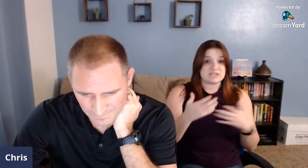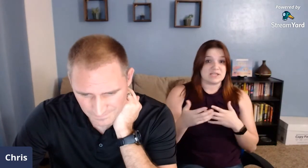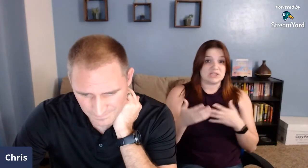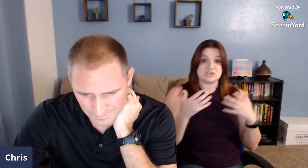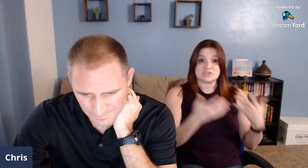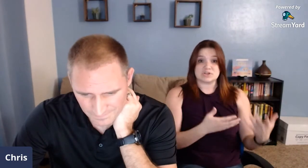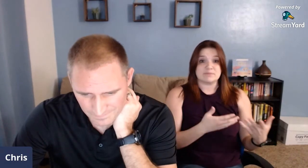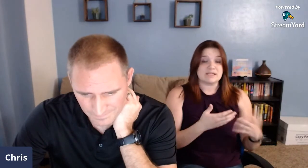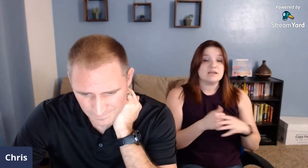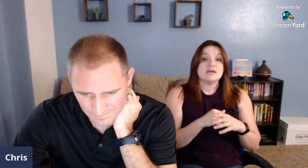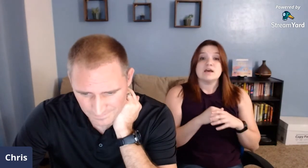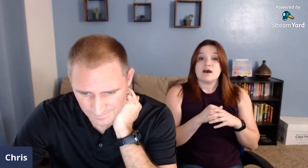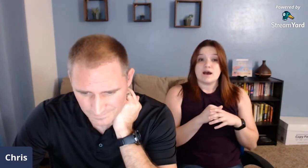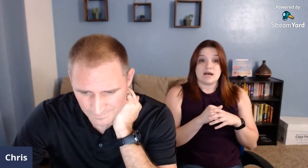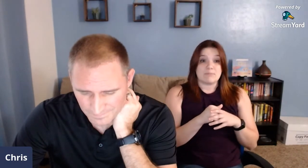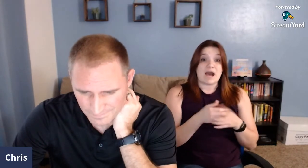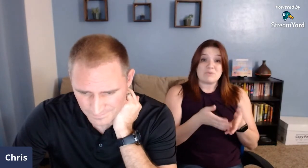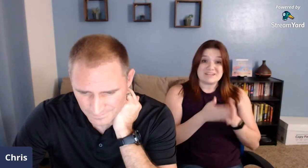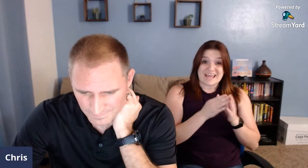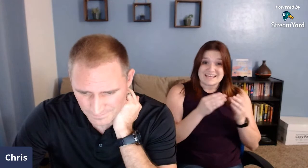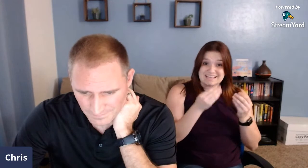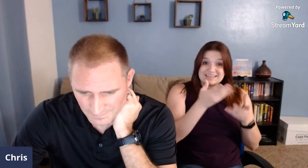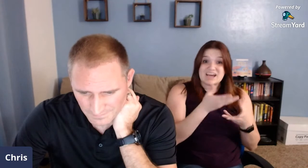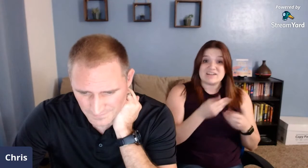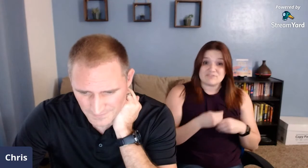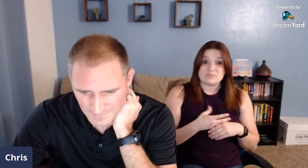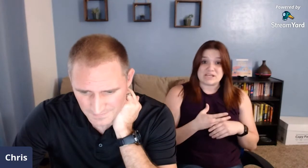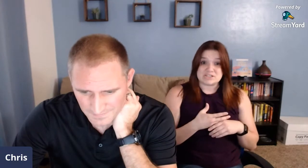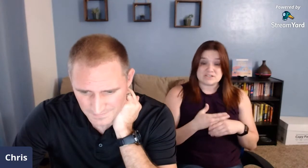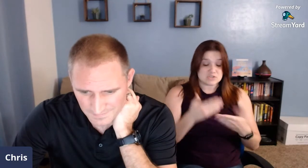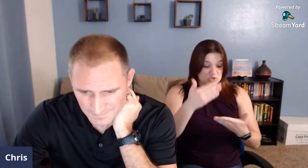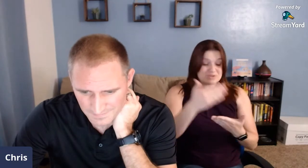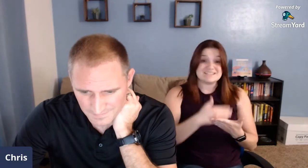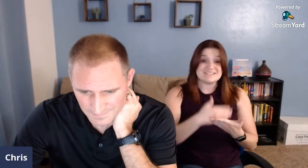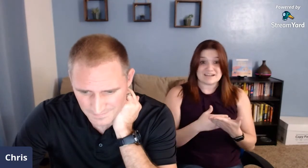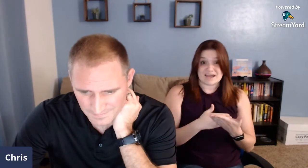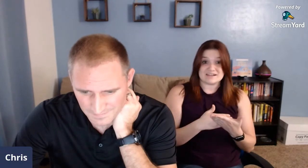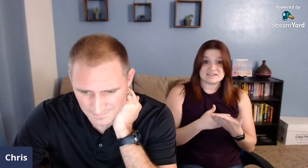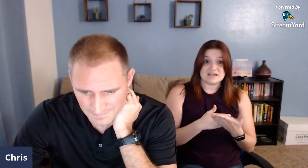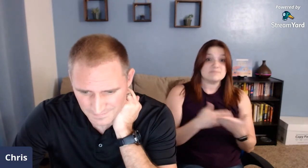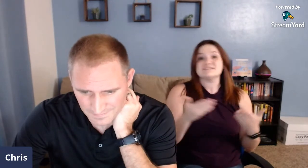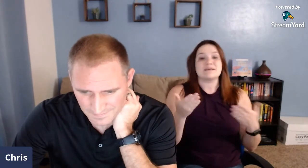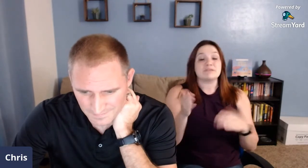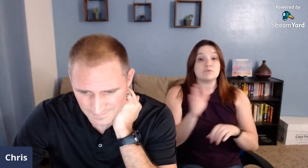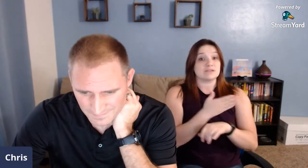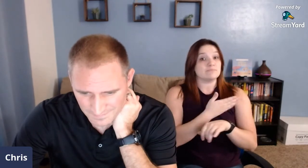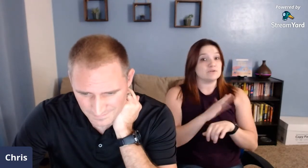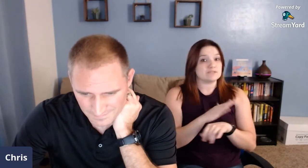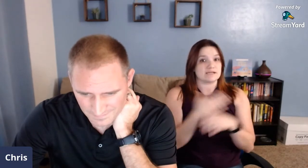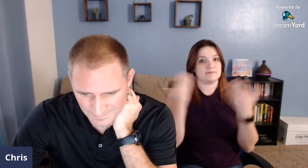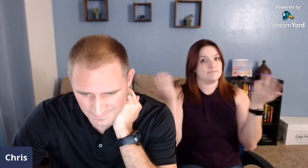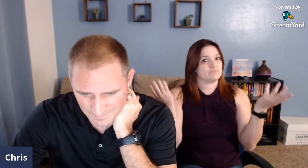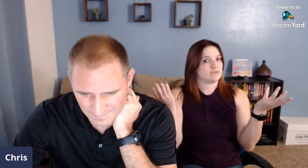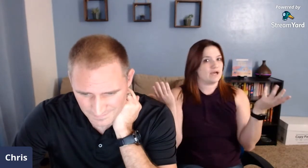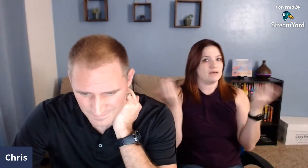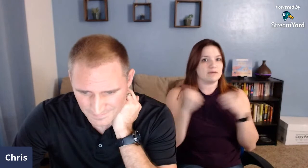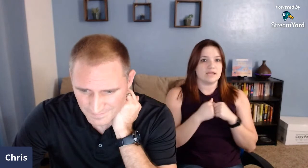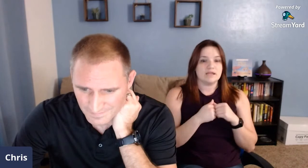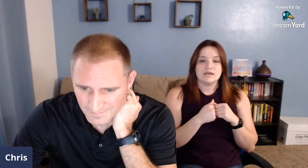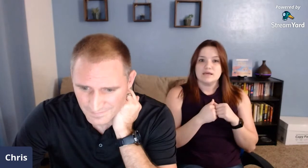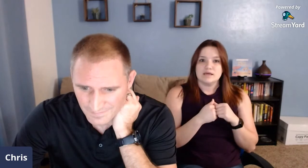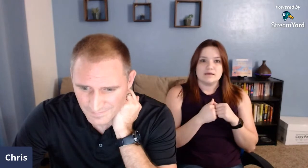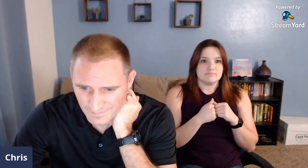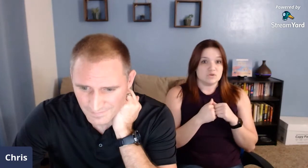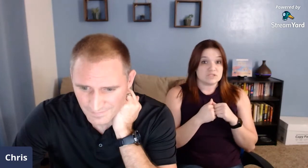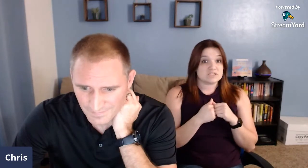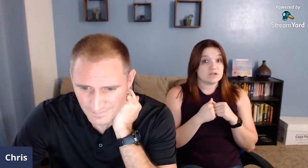for that particular sermon, I would get that information so you can see it ahead of time. Same thing with the music. I